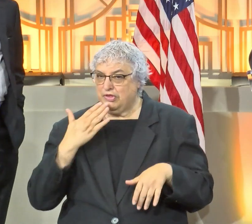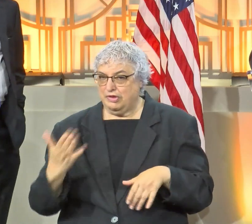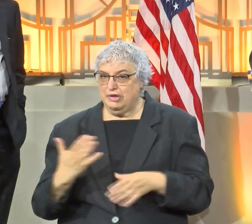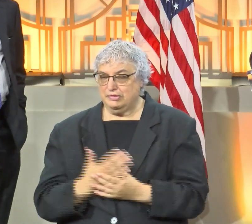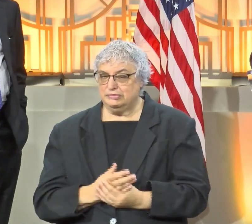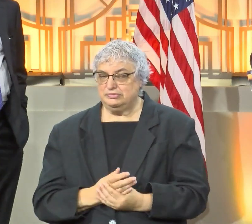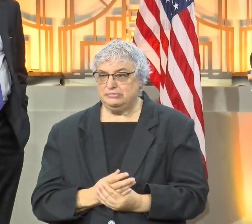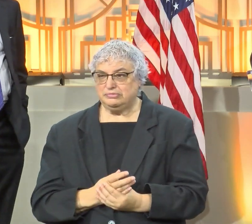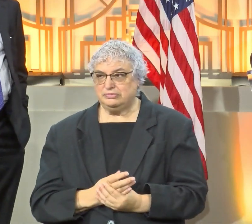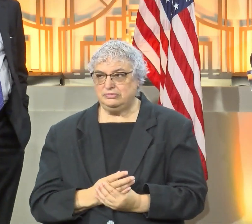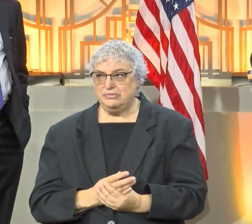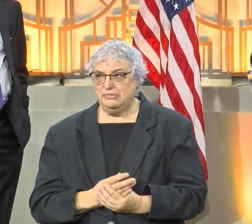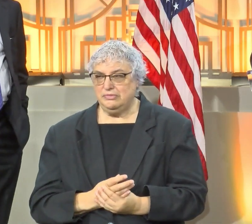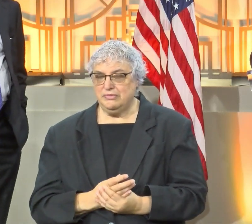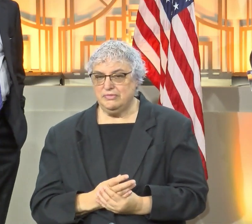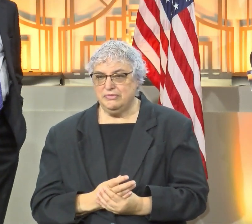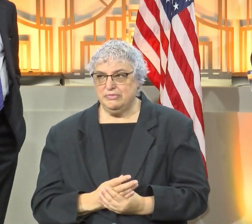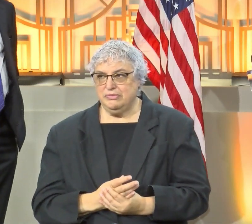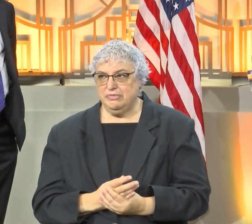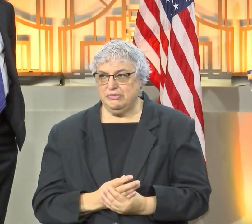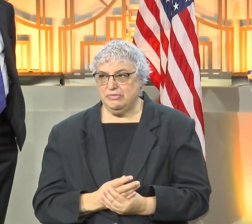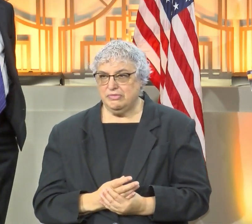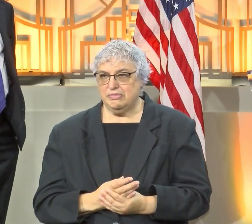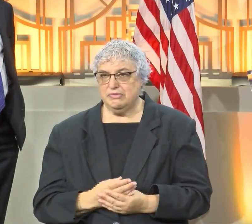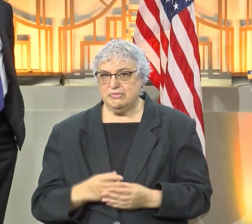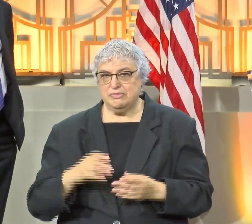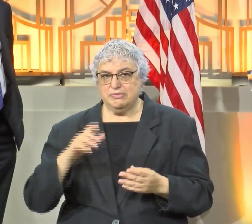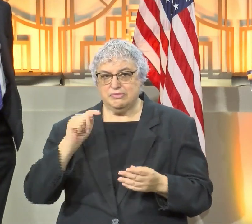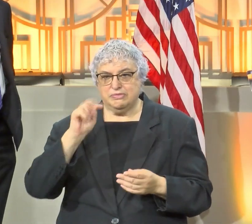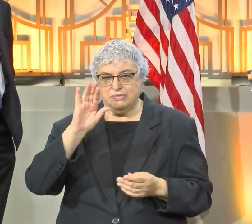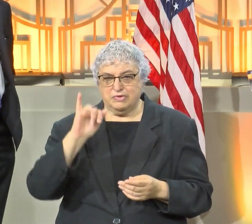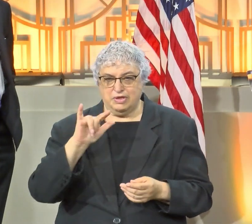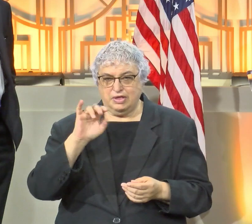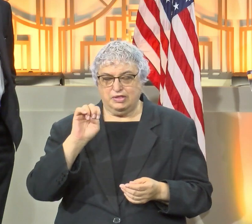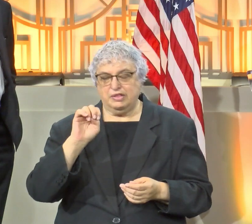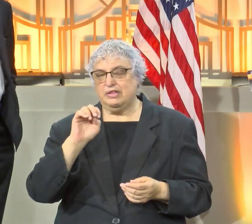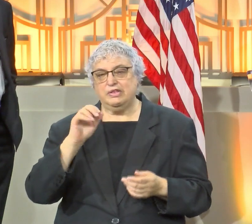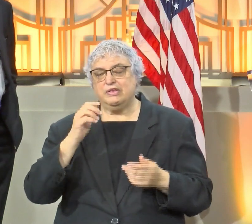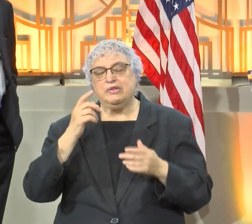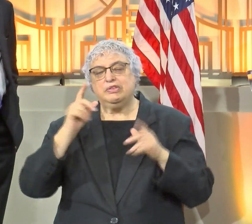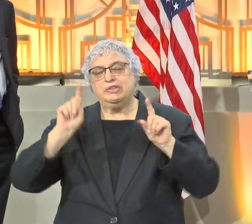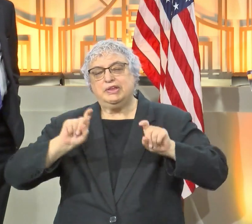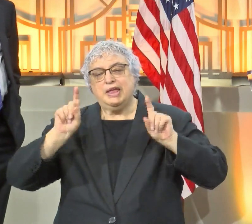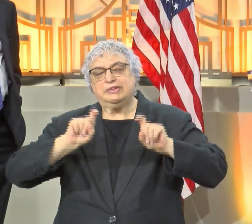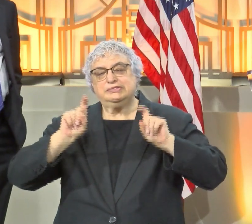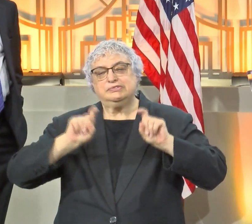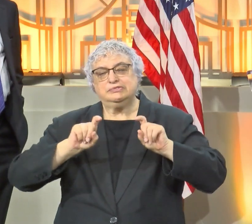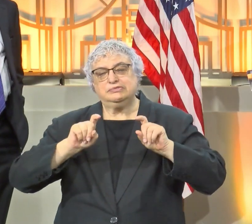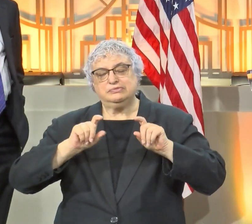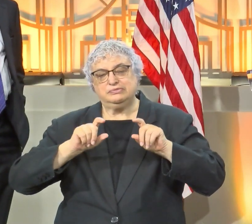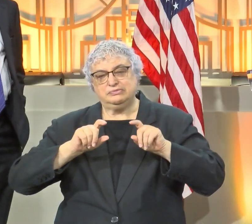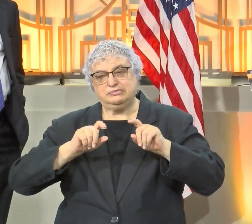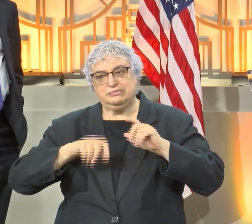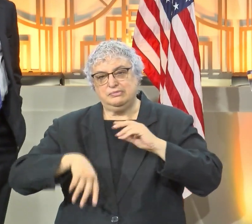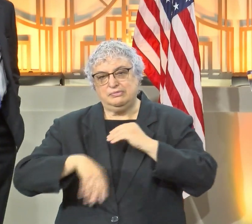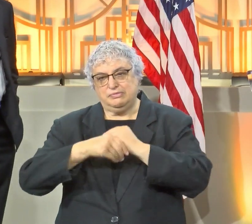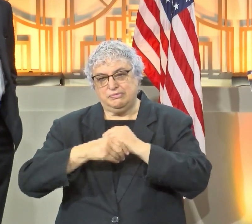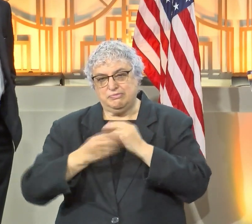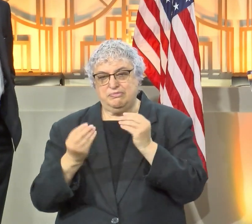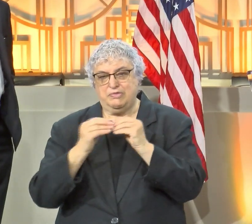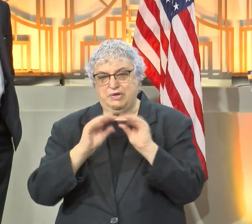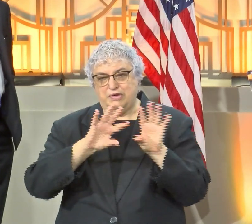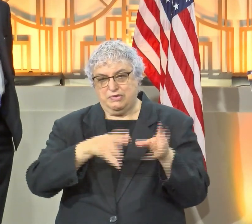analysis. And so this is very good news. Part of the trial that I want people to recognize is that during this trial they added additional